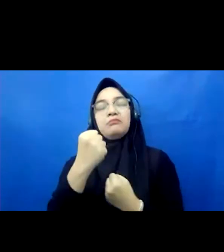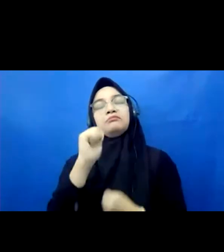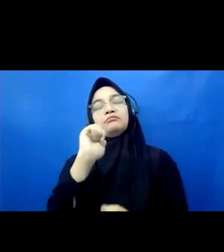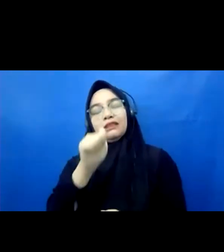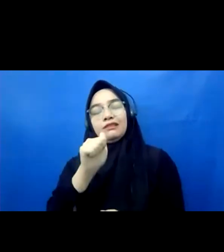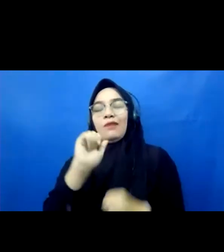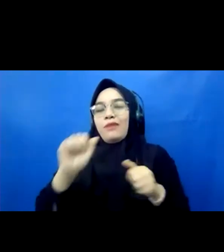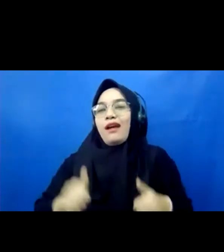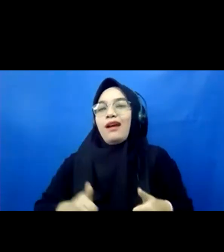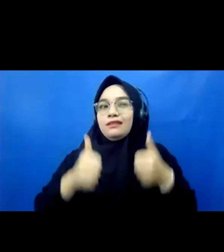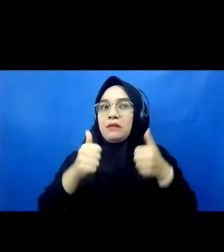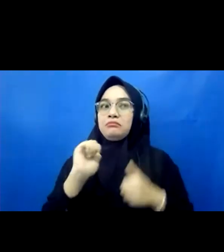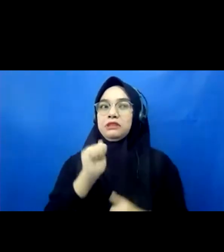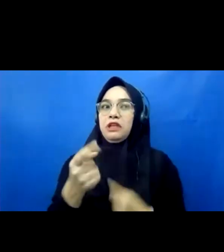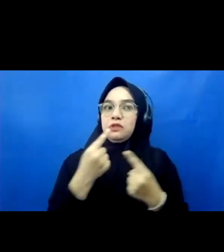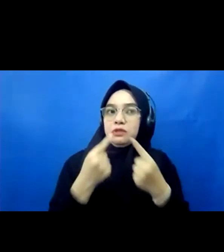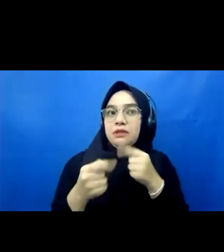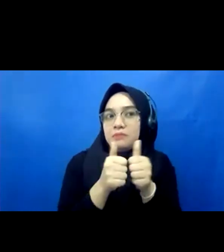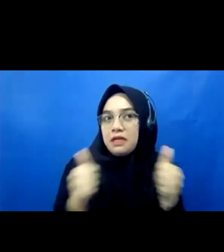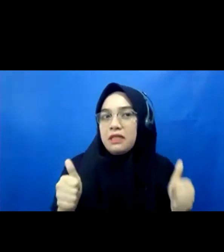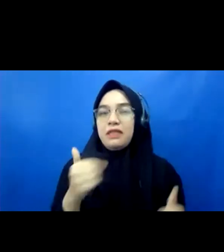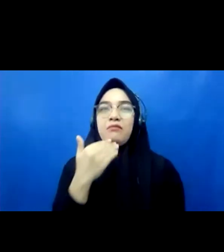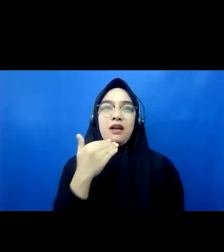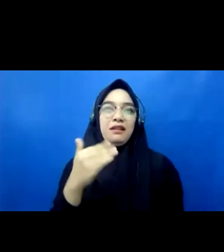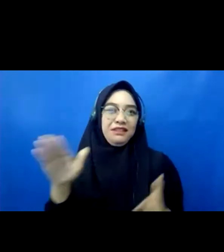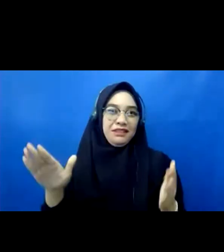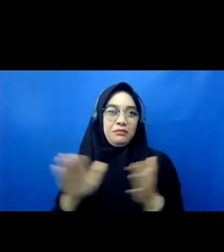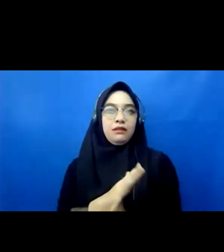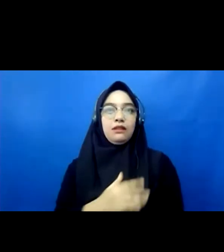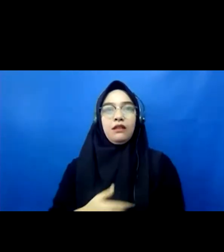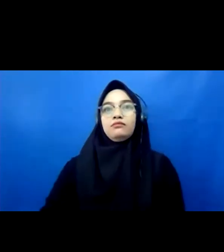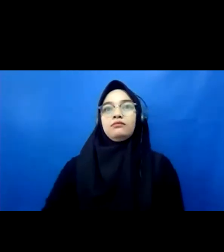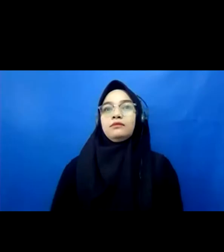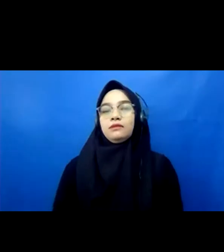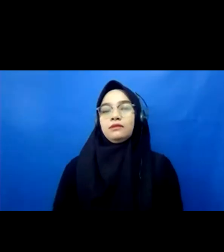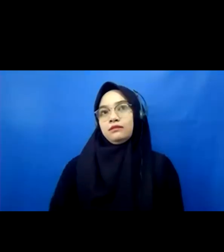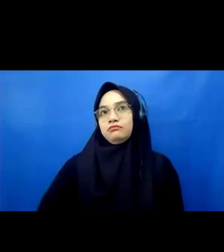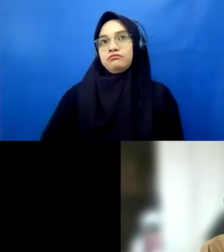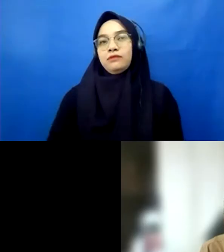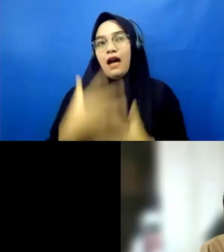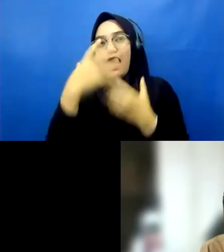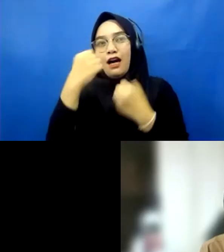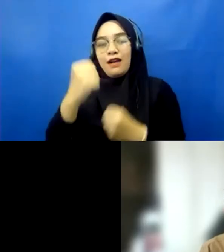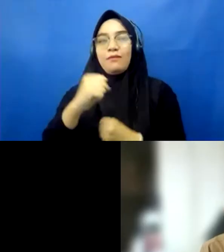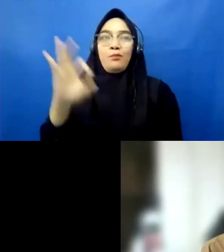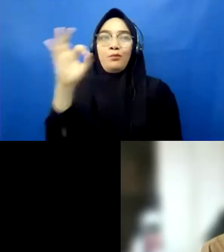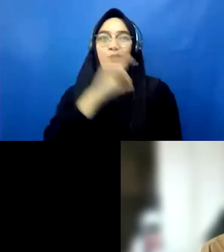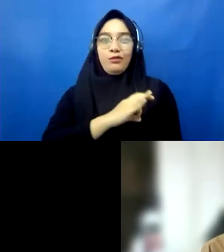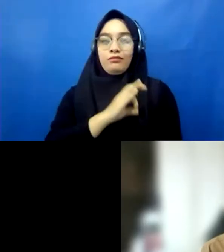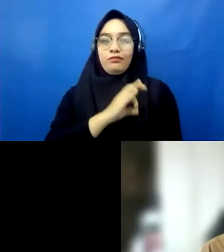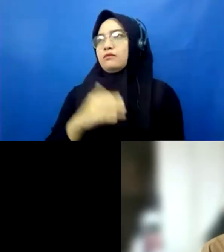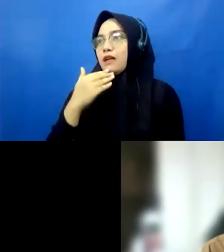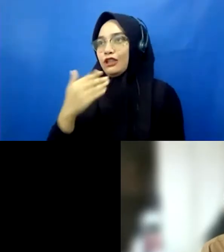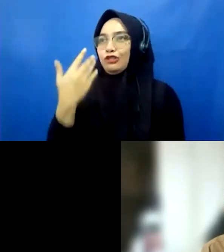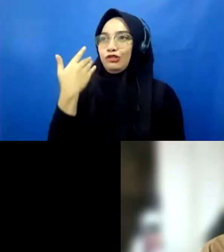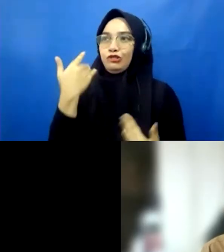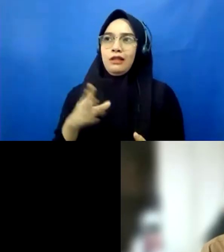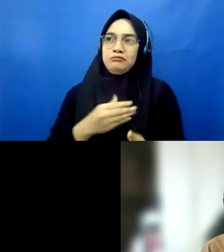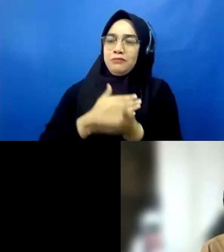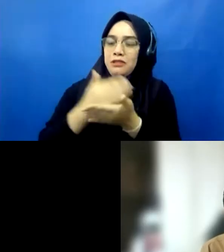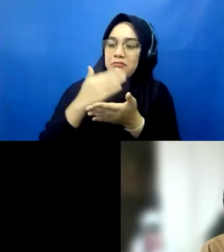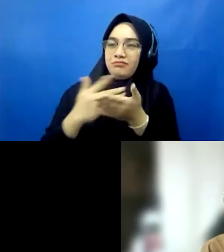Thanks again for the opportunity and good luck. Thank you. Thank you very much, sir, for sharing your thoughts. As